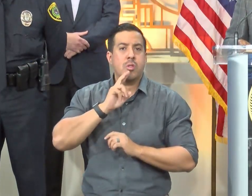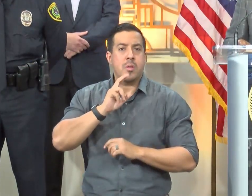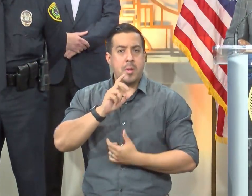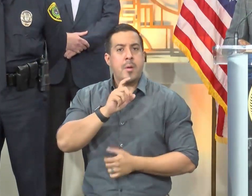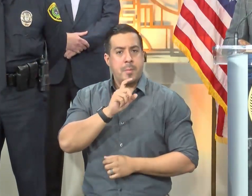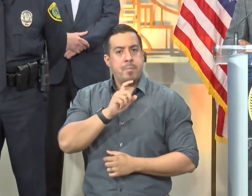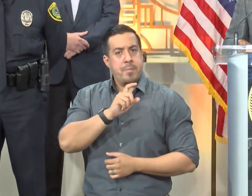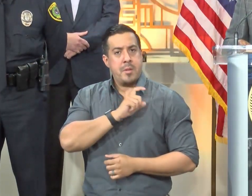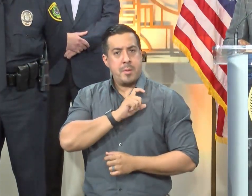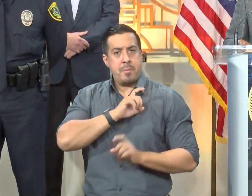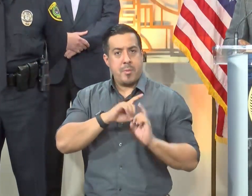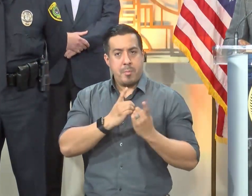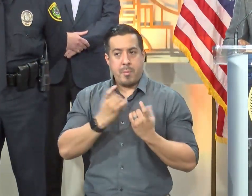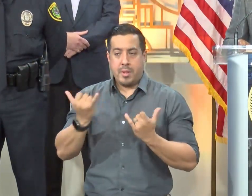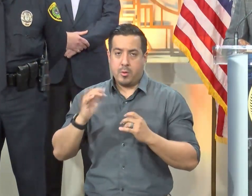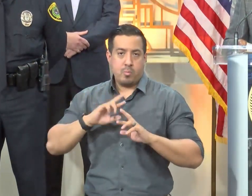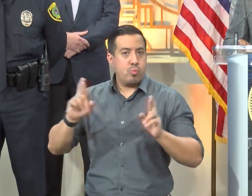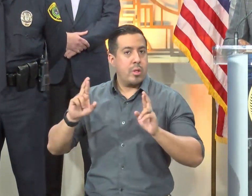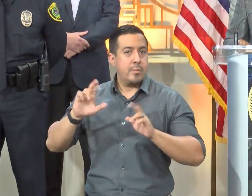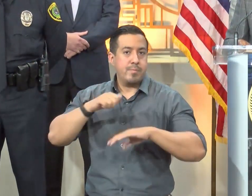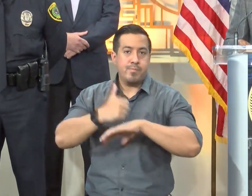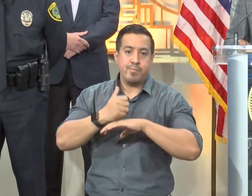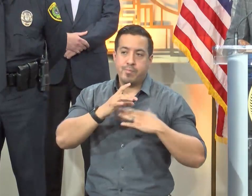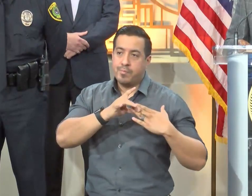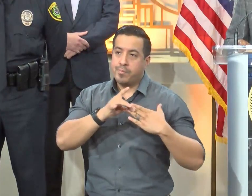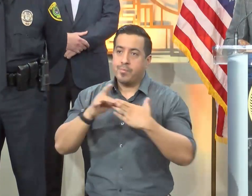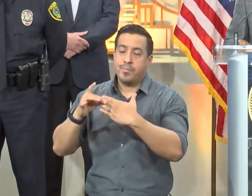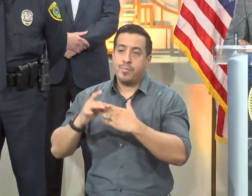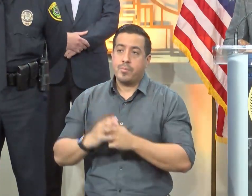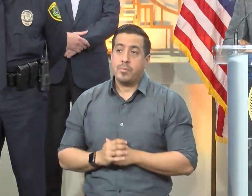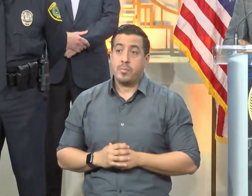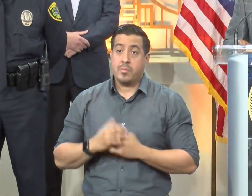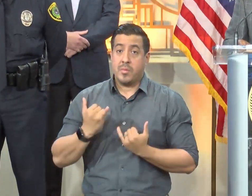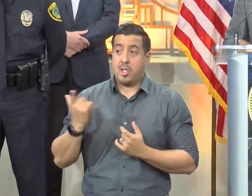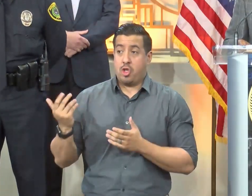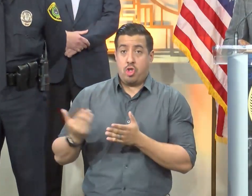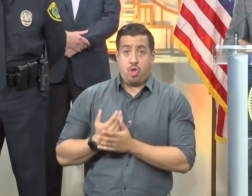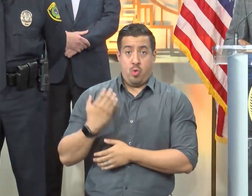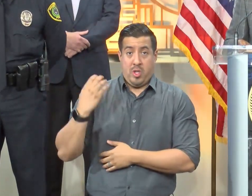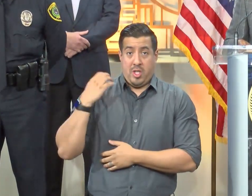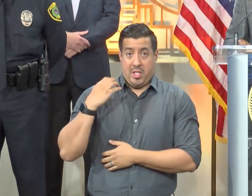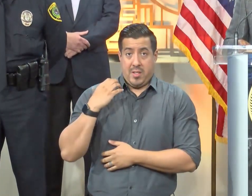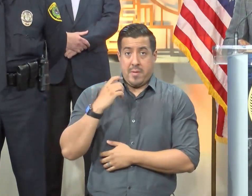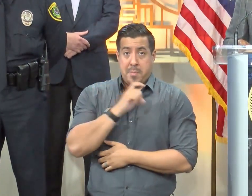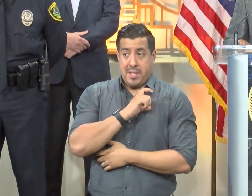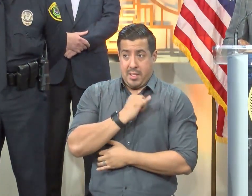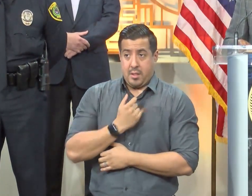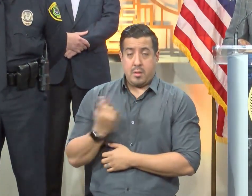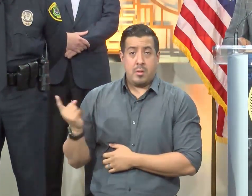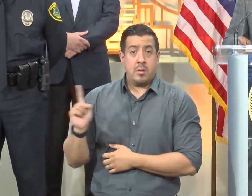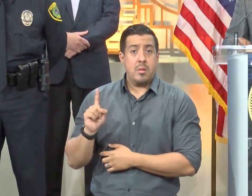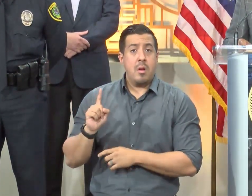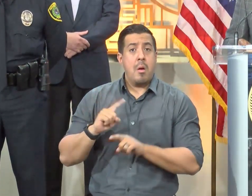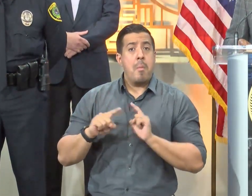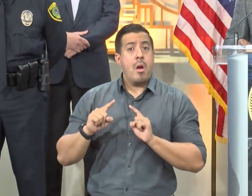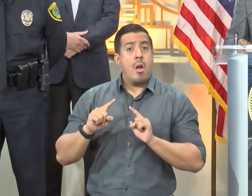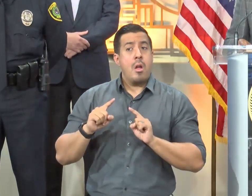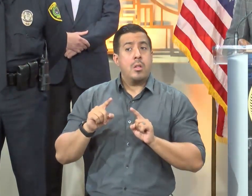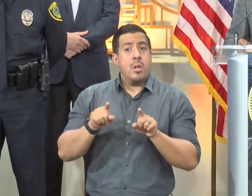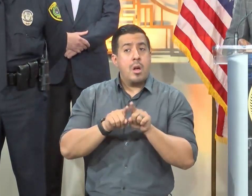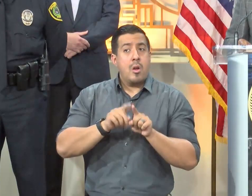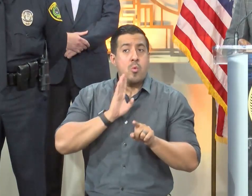lead from day one. In addition to naming our new Chief of Police today, I will also be